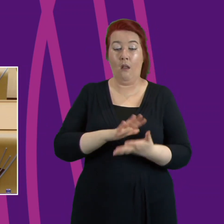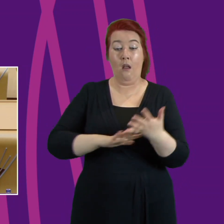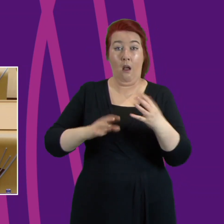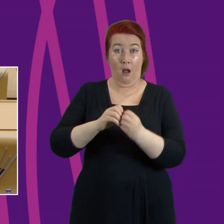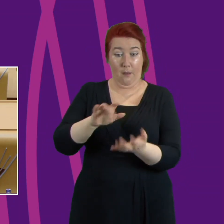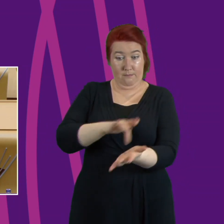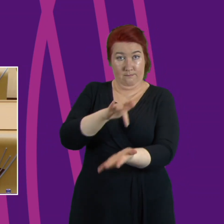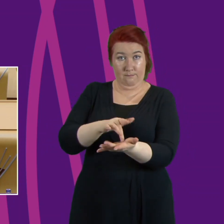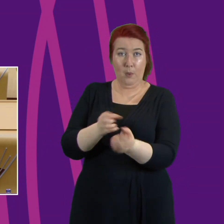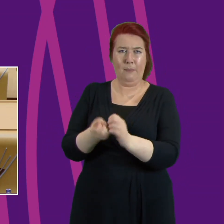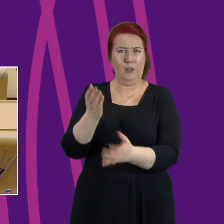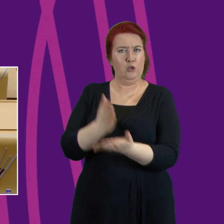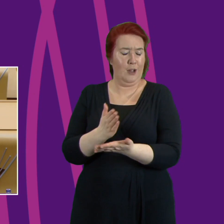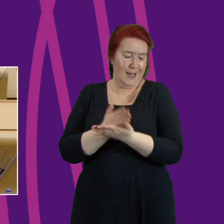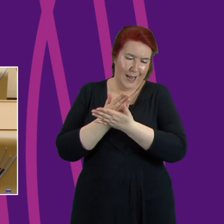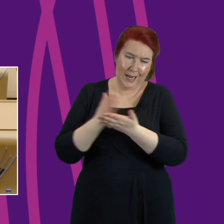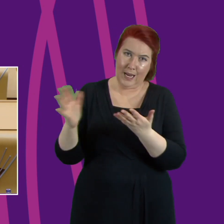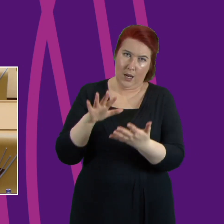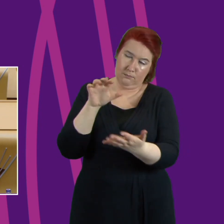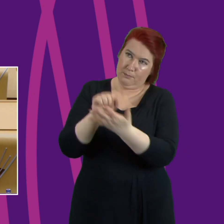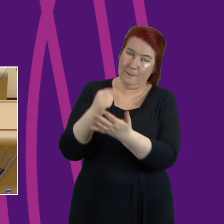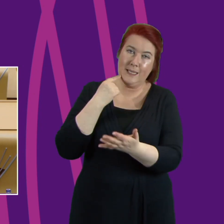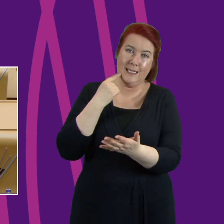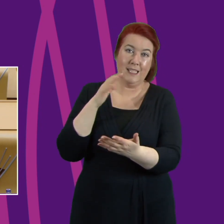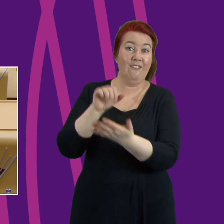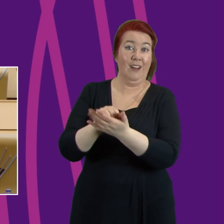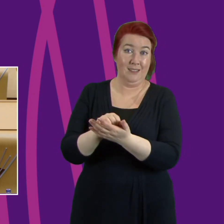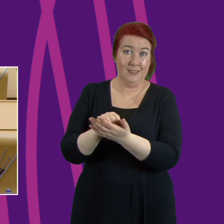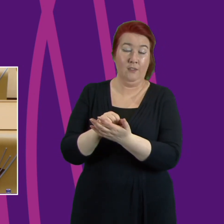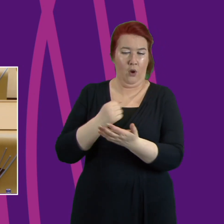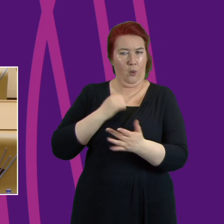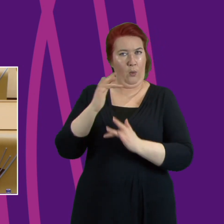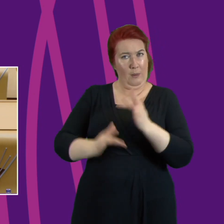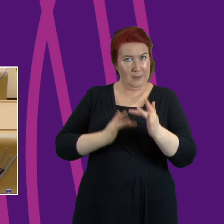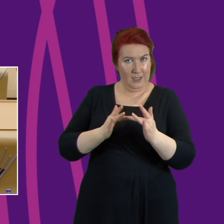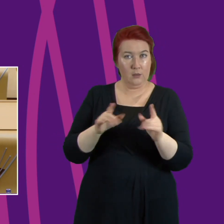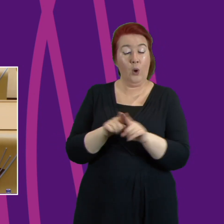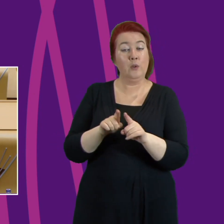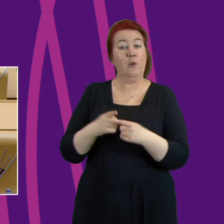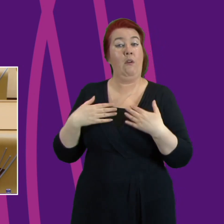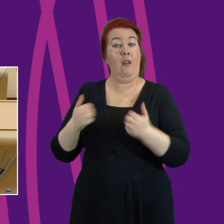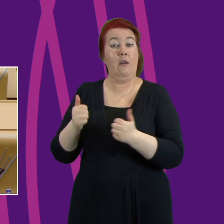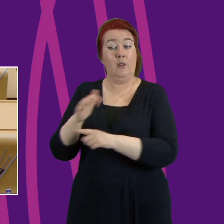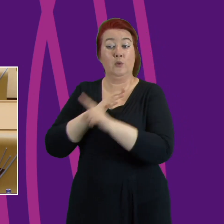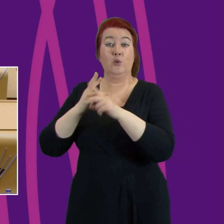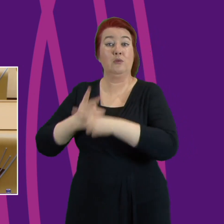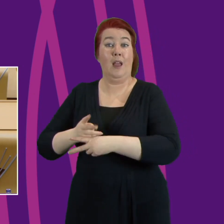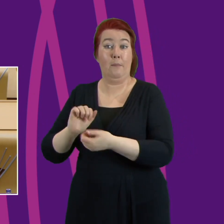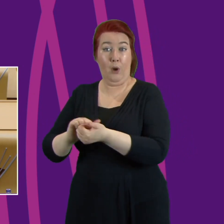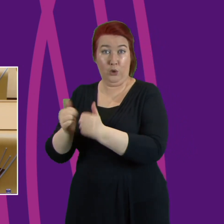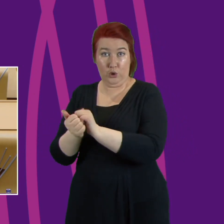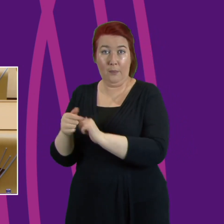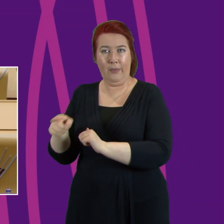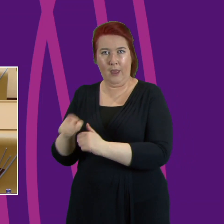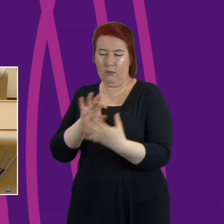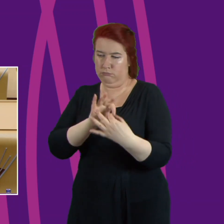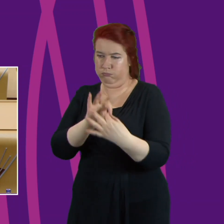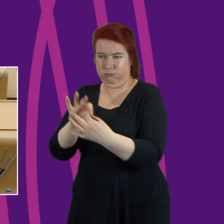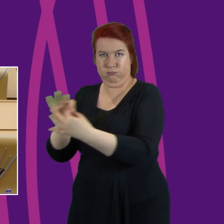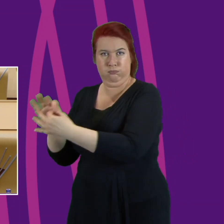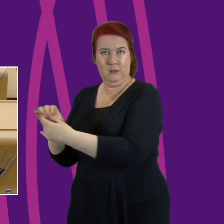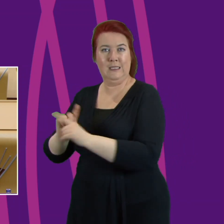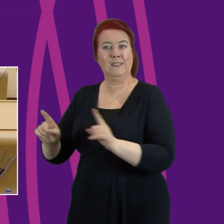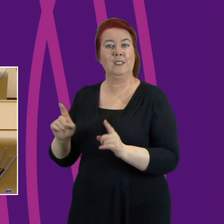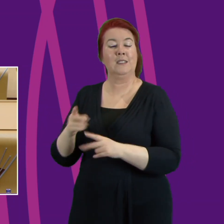clearly signposted on the Scottish Government website, and health and social care partnerships are working with local carer centres to